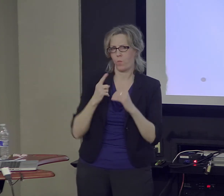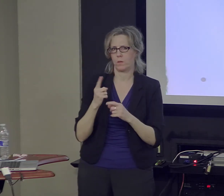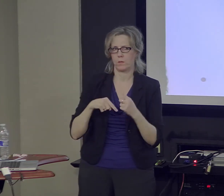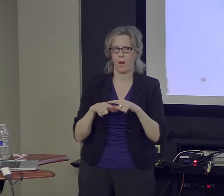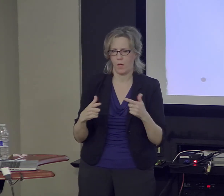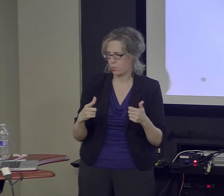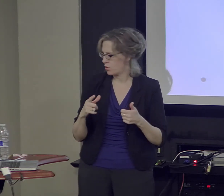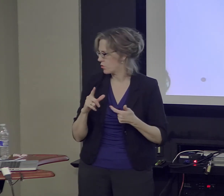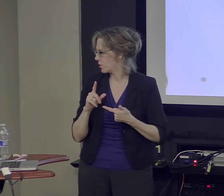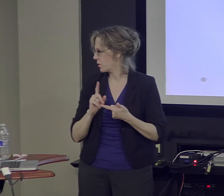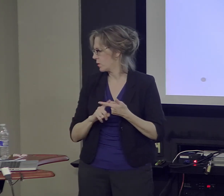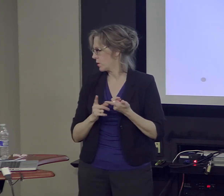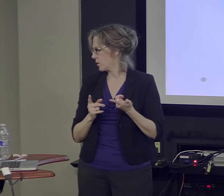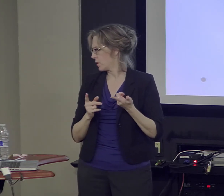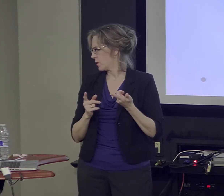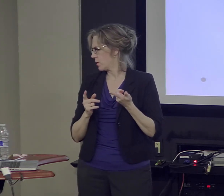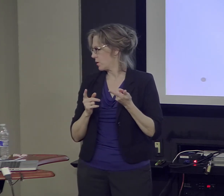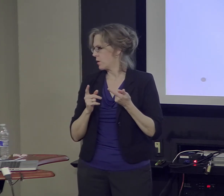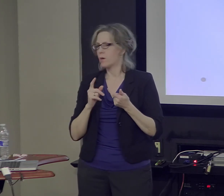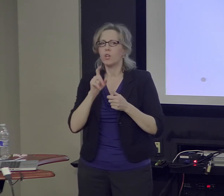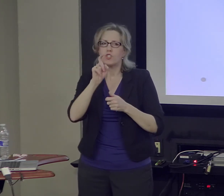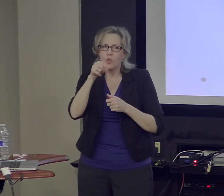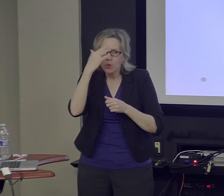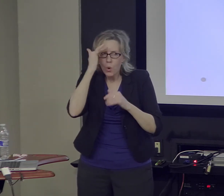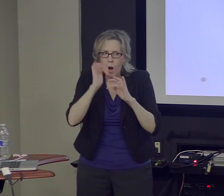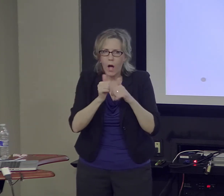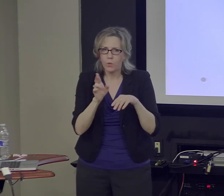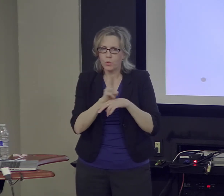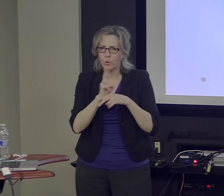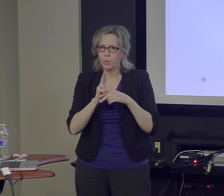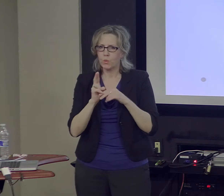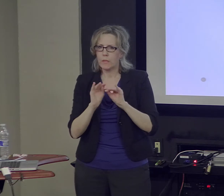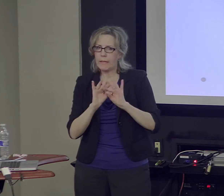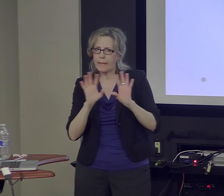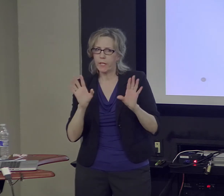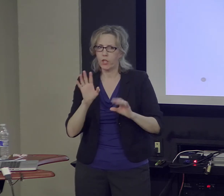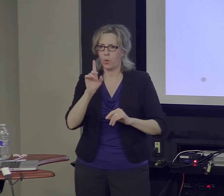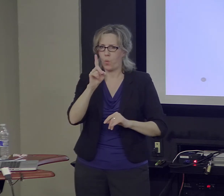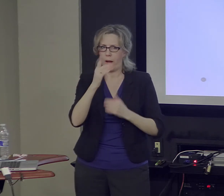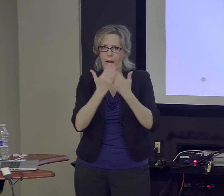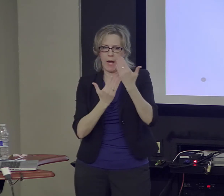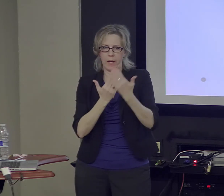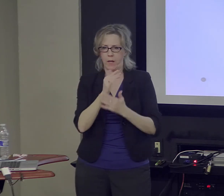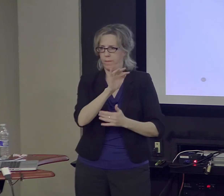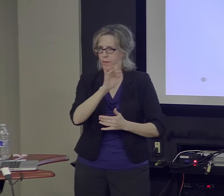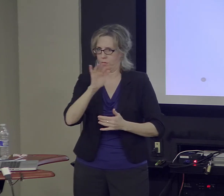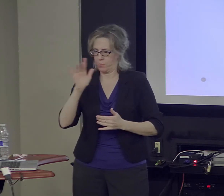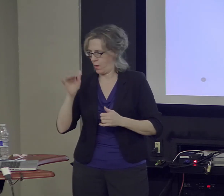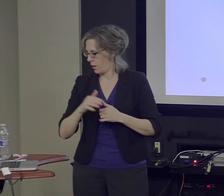felt was that having fluency in at least one or two sign languages